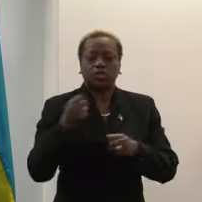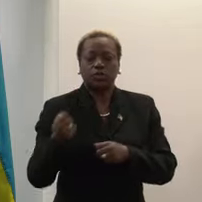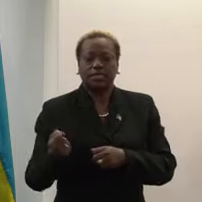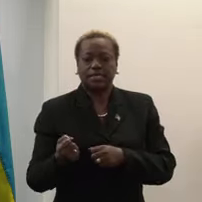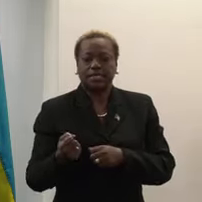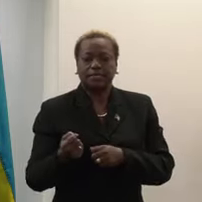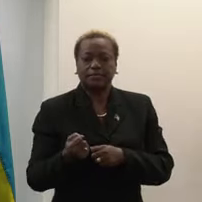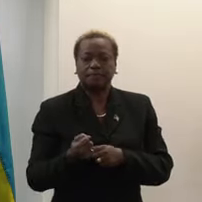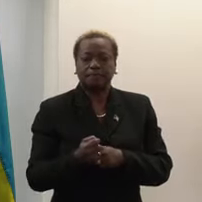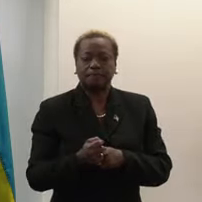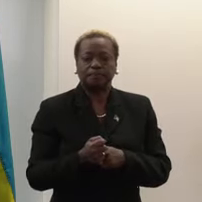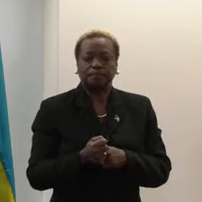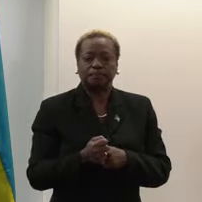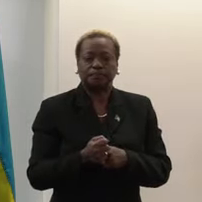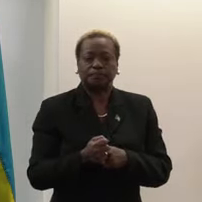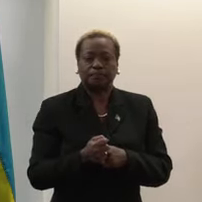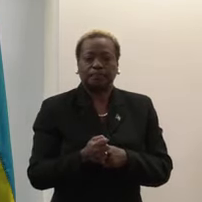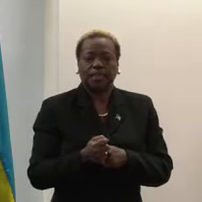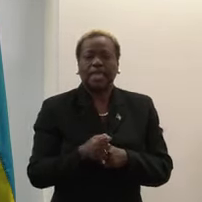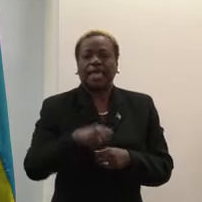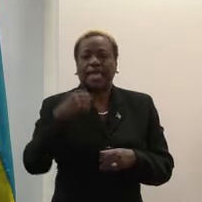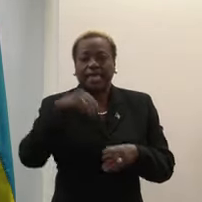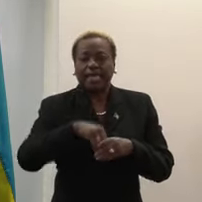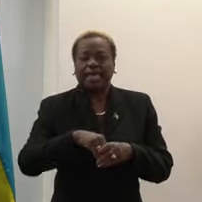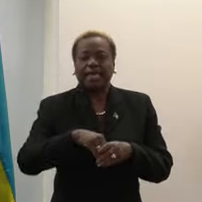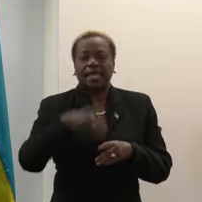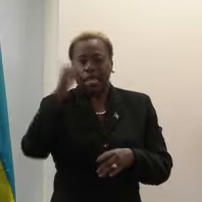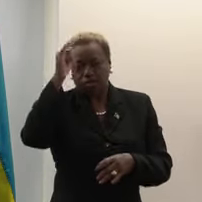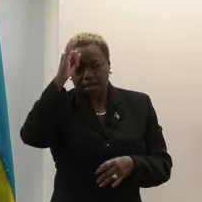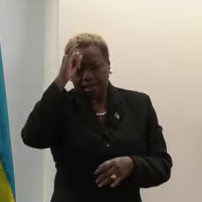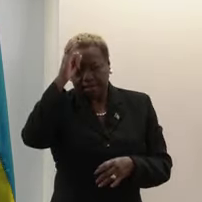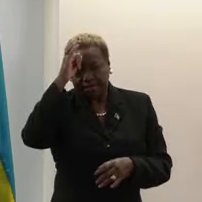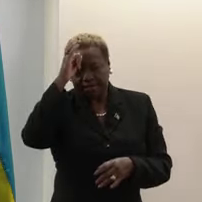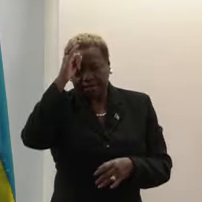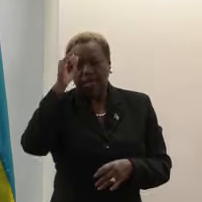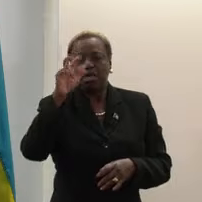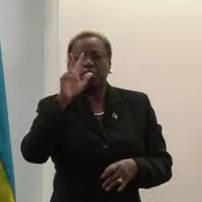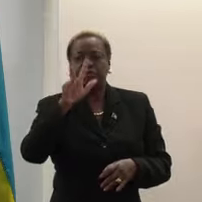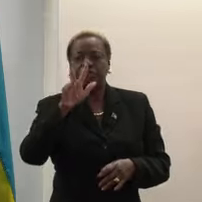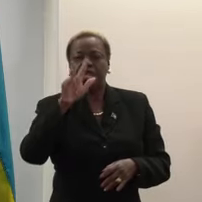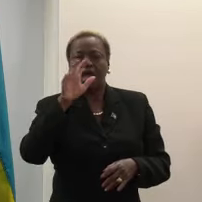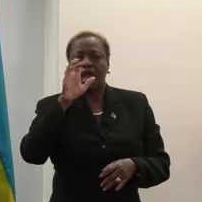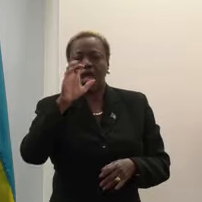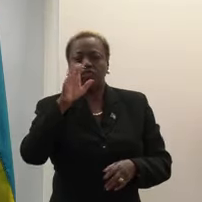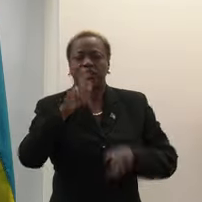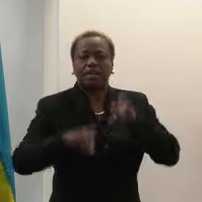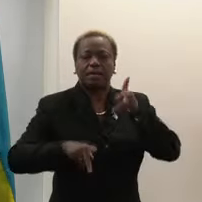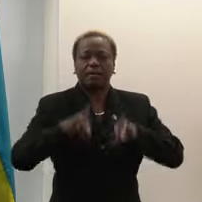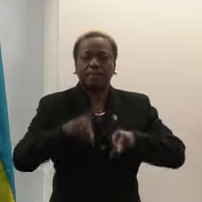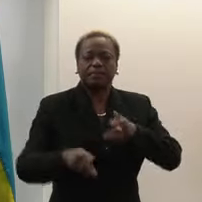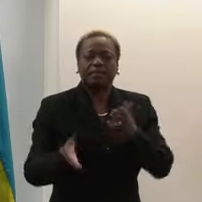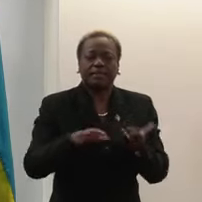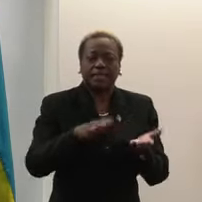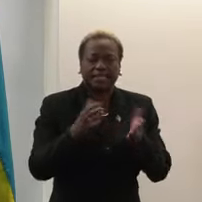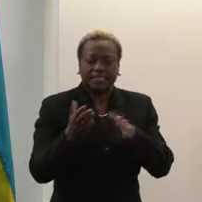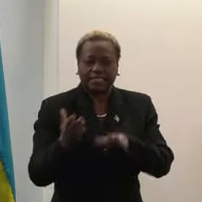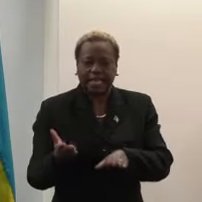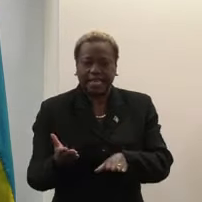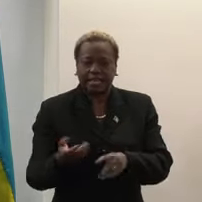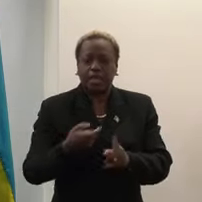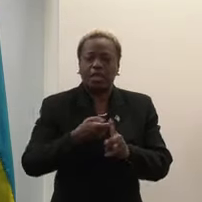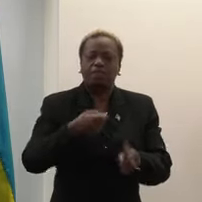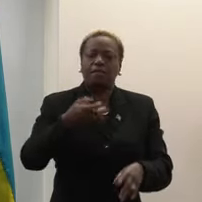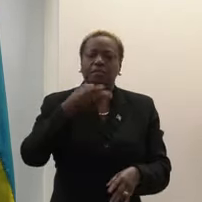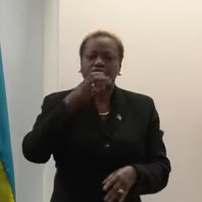Tragically, in Iran, approximately 300 people have died from